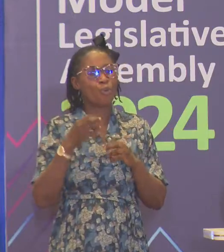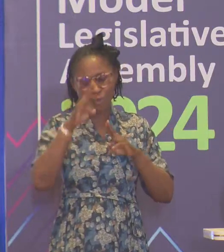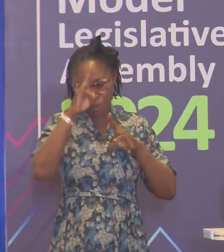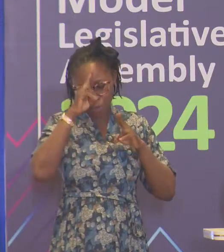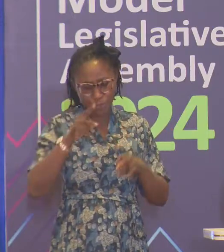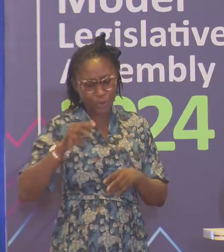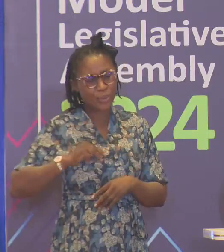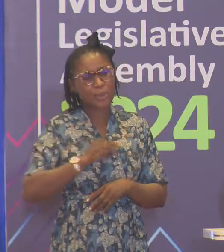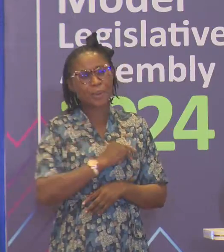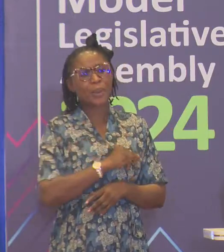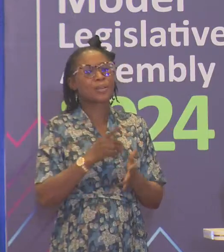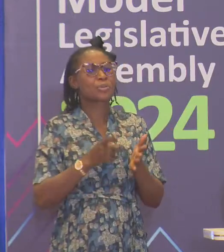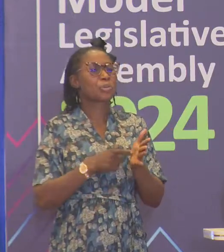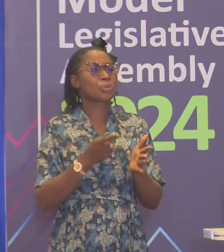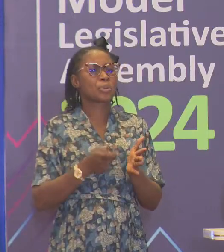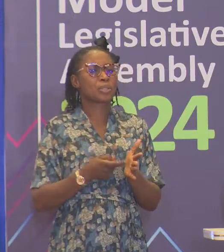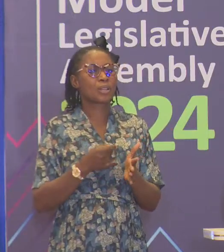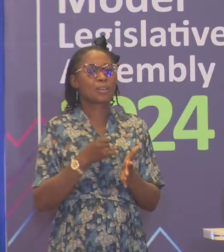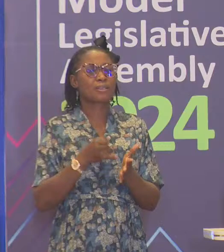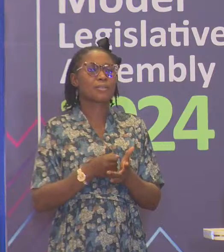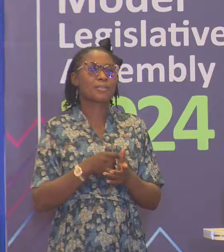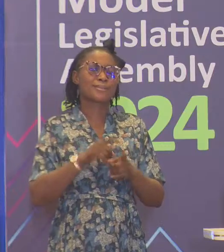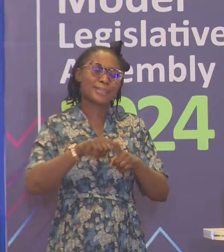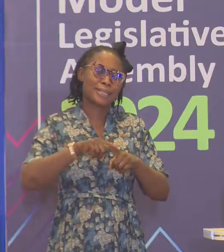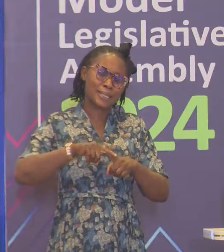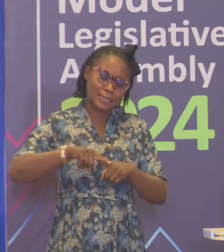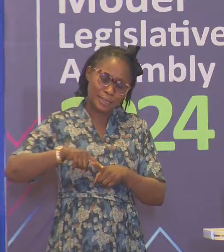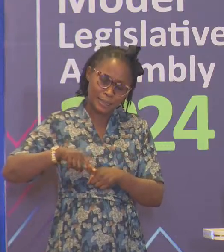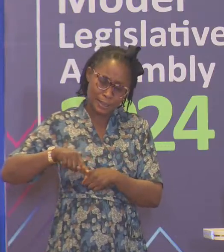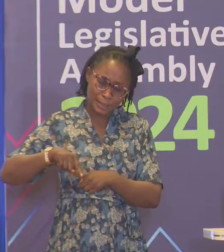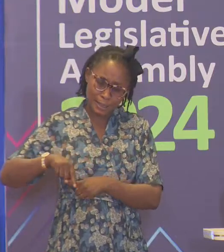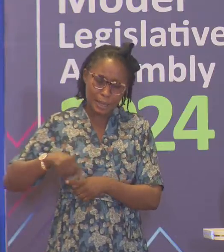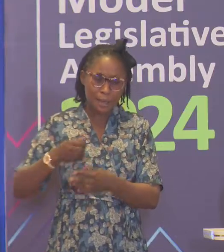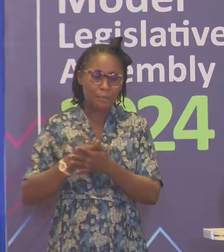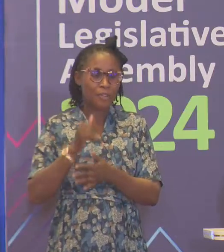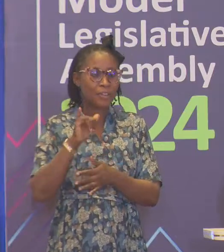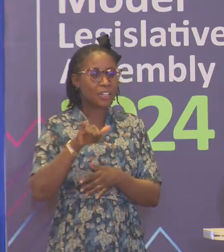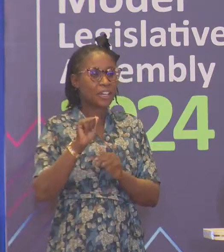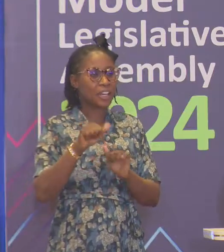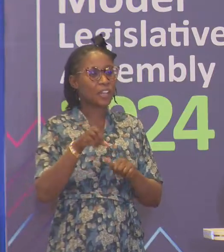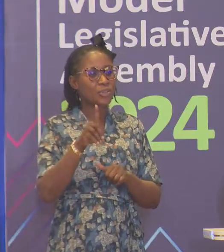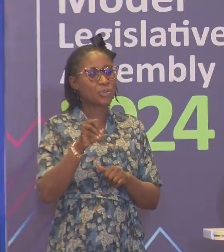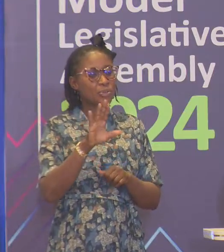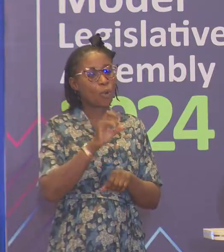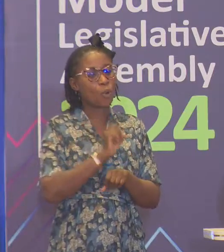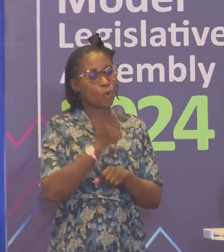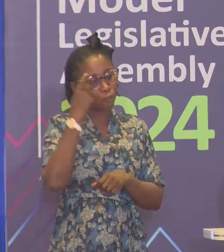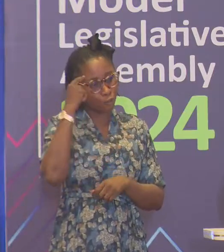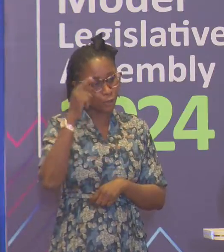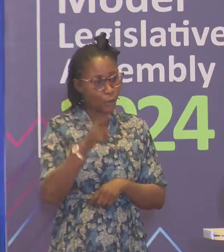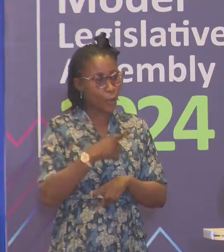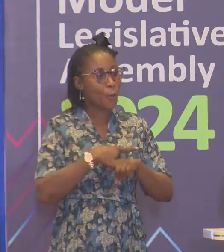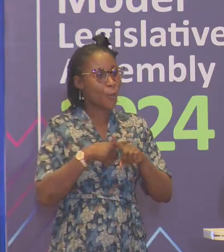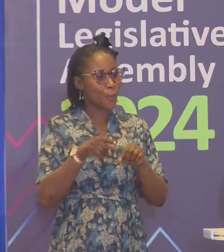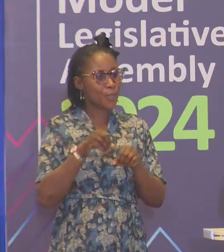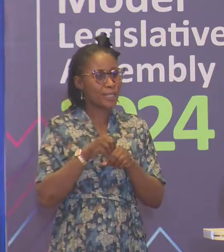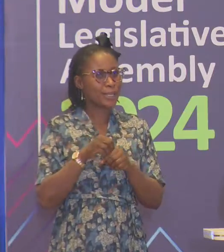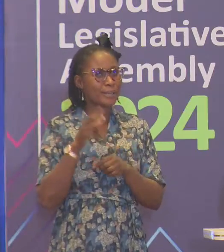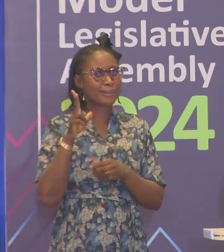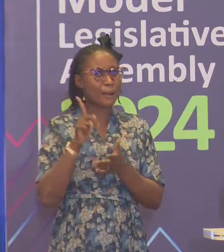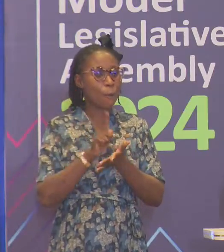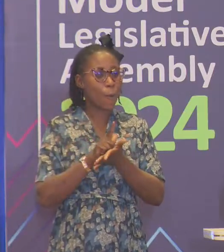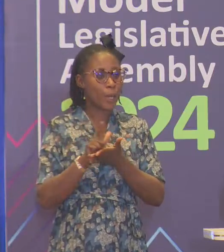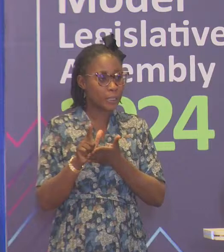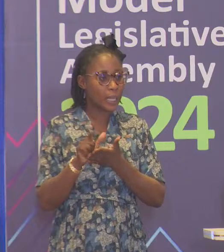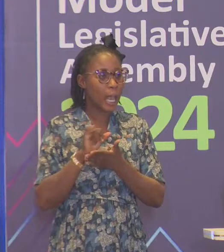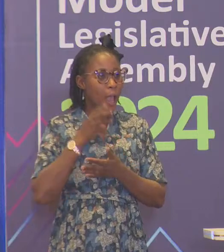members, sometimes it takes a while to get them to do your job for you. And I think within the 3 weeks,